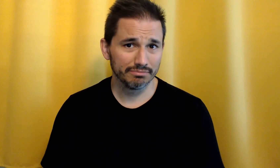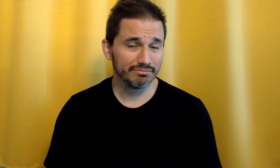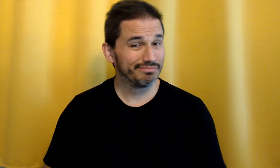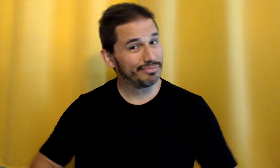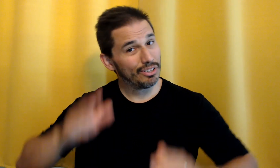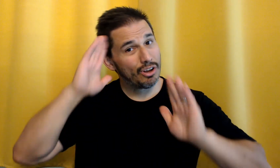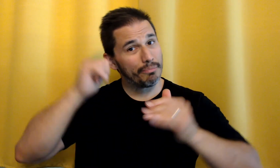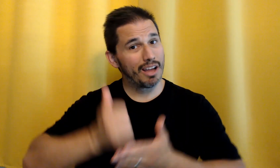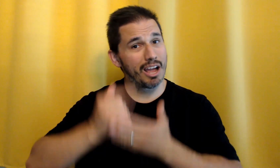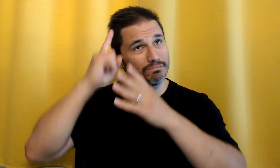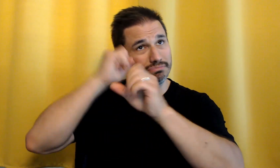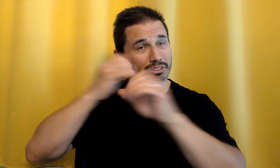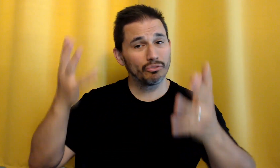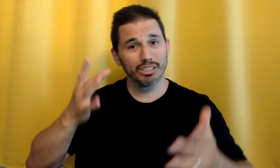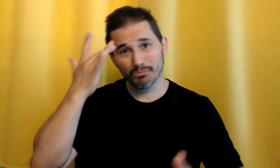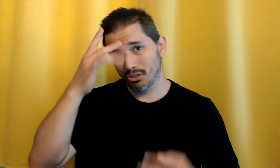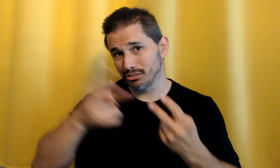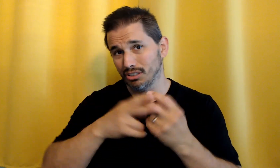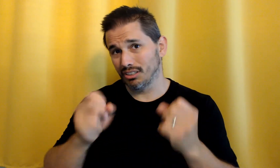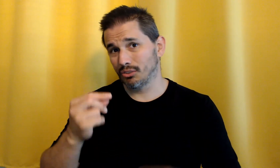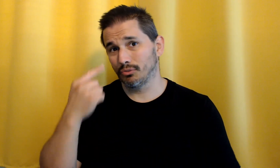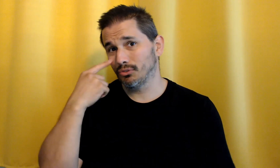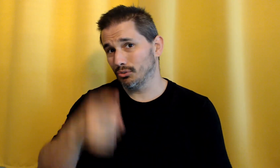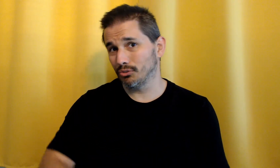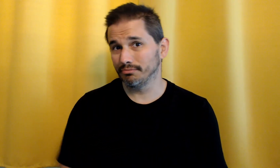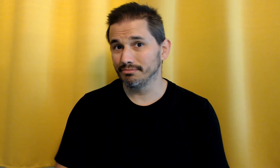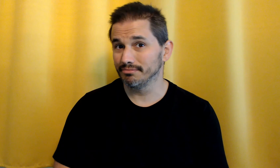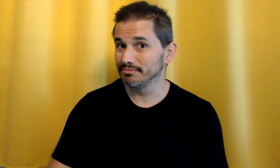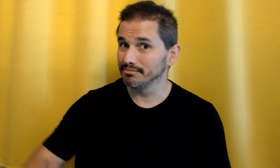can connect it to your smart home to do whatever you please. So I hope that